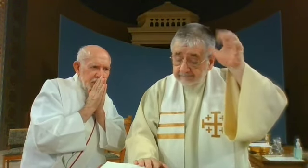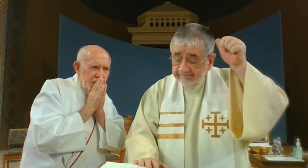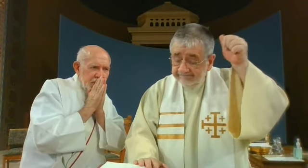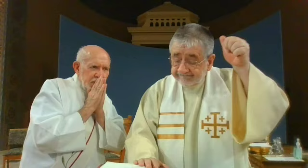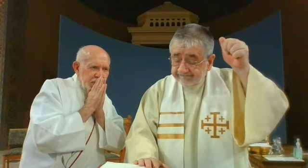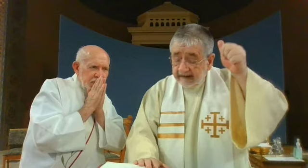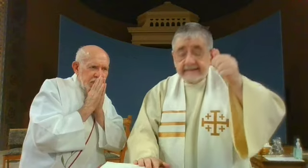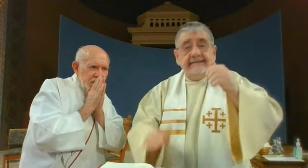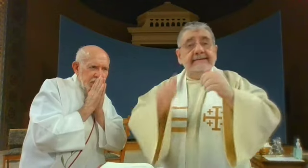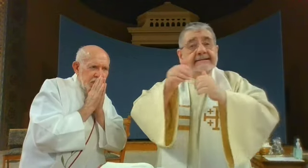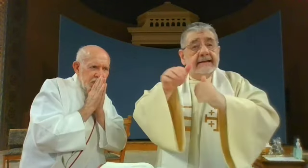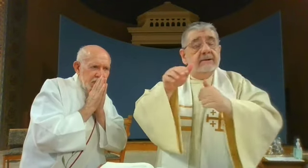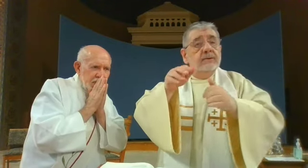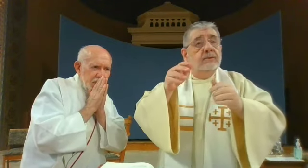God, our Father,